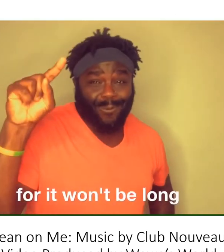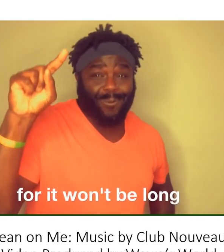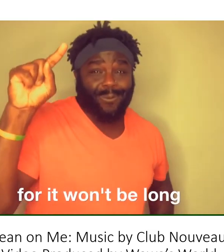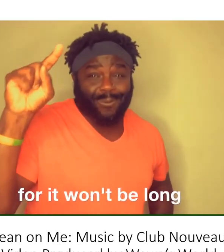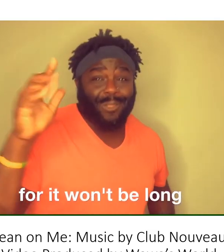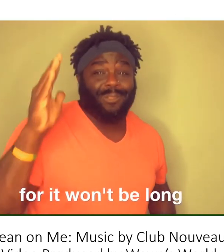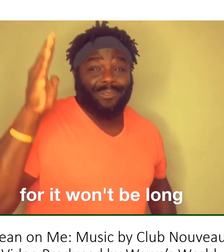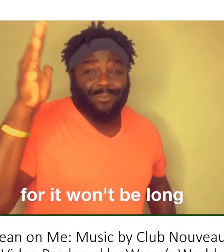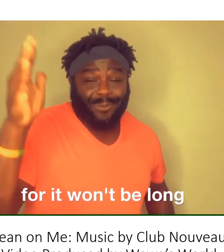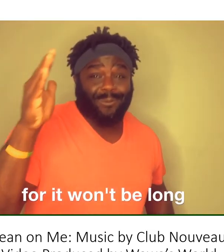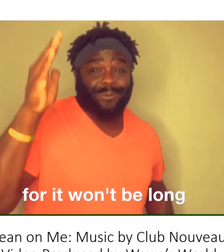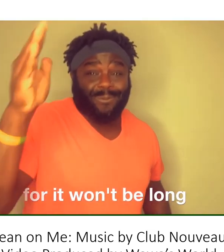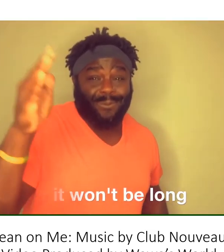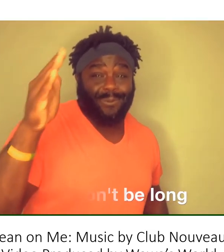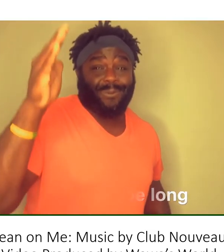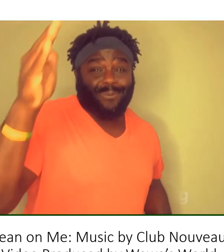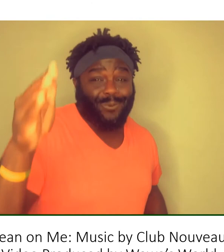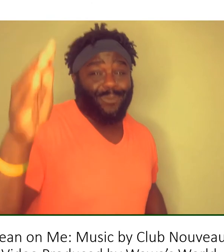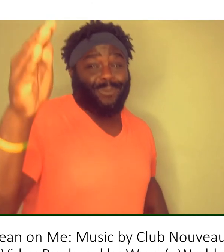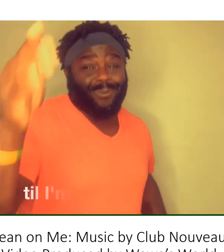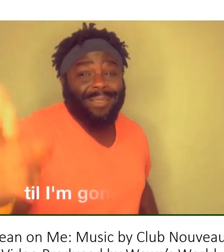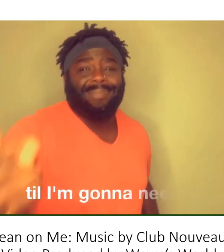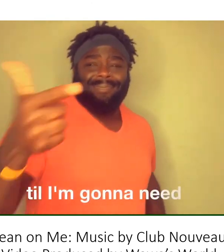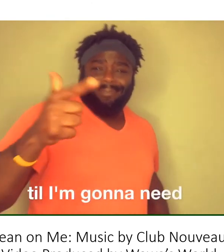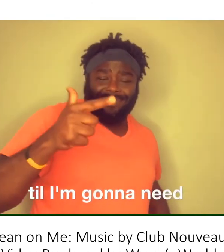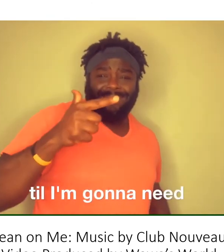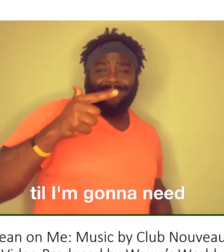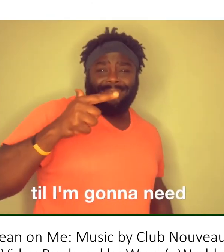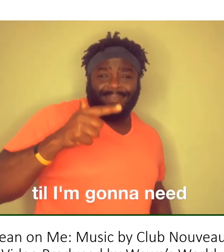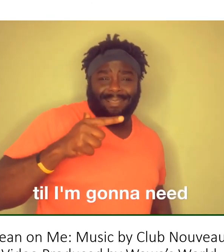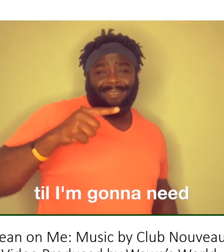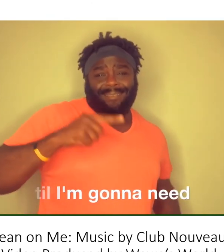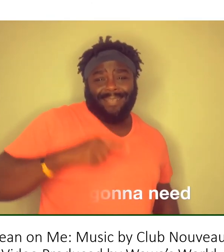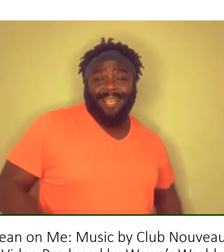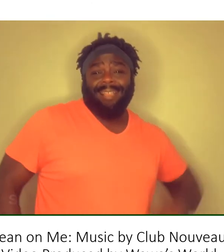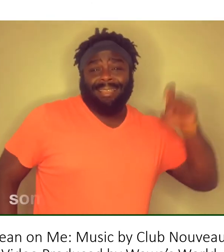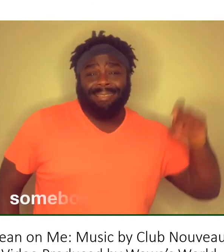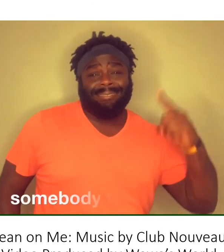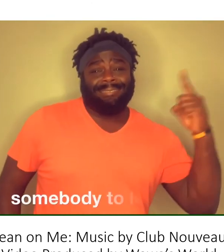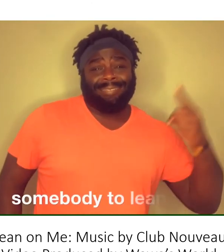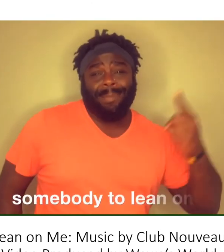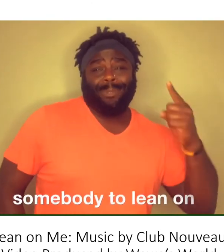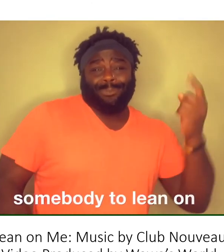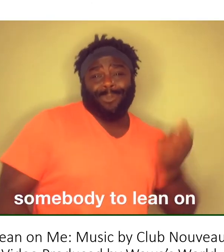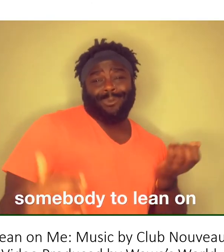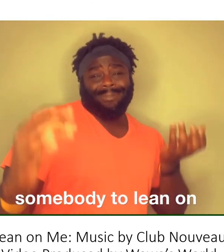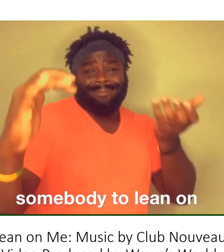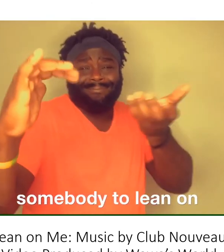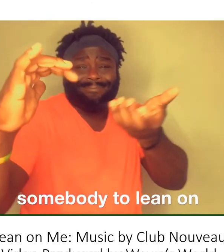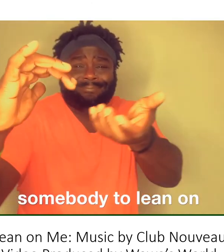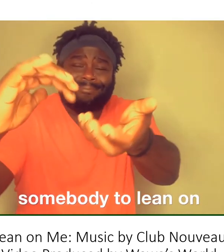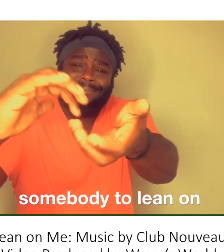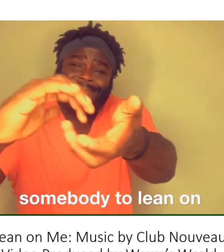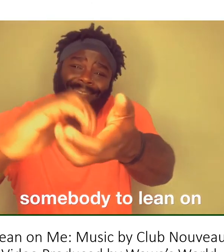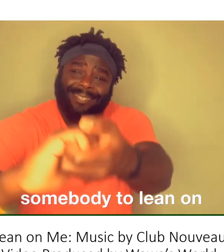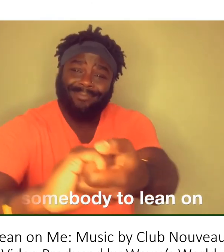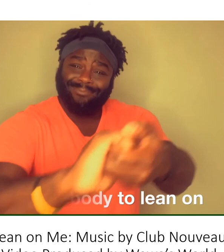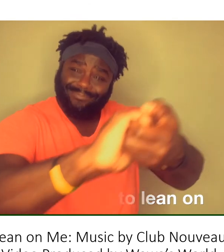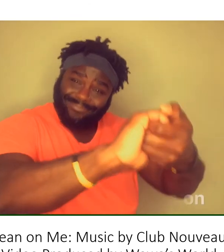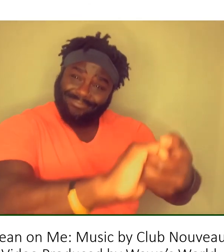You won't be long, till I'm gonna need somebody to